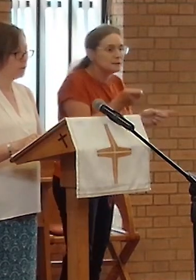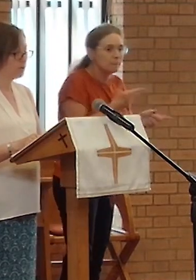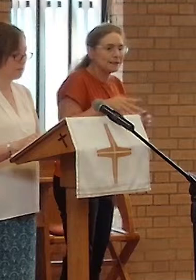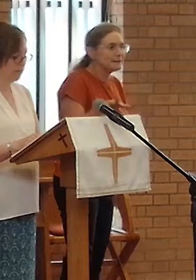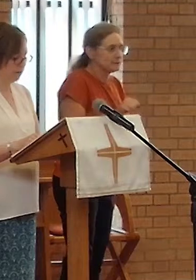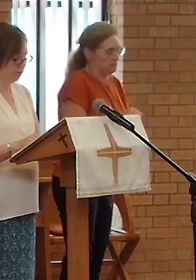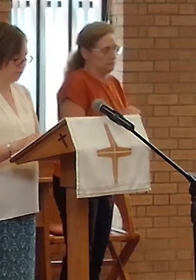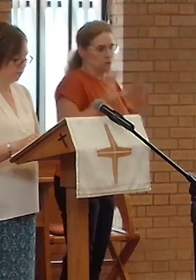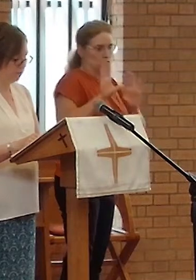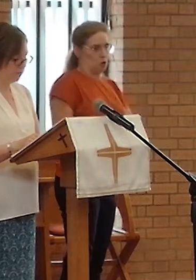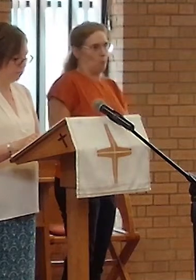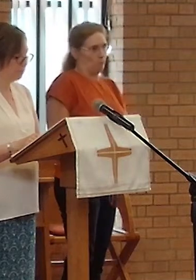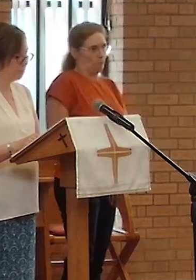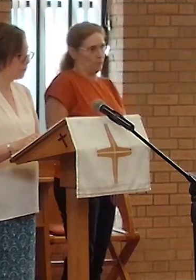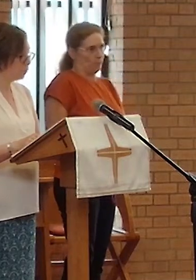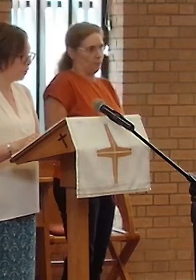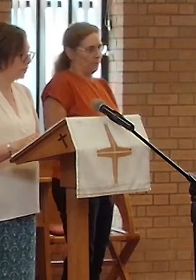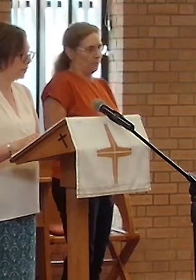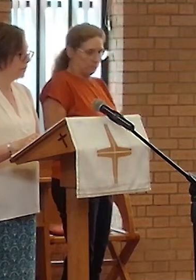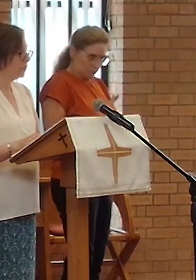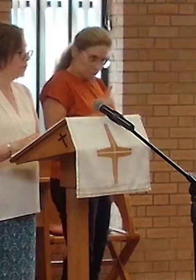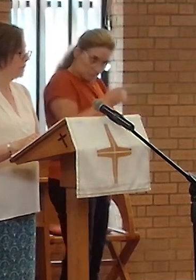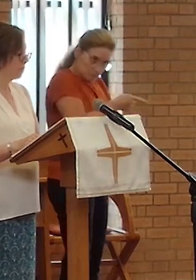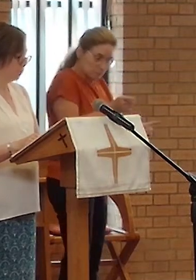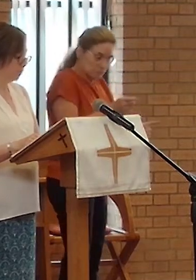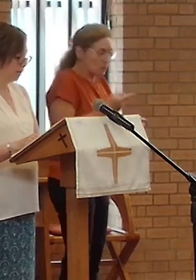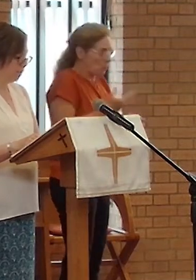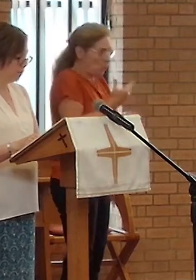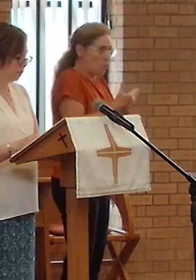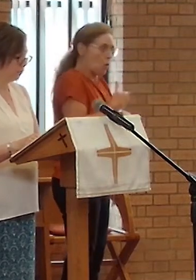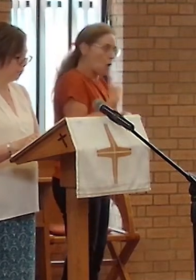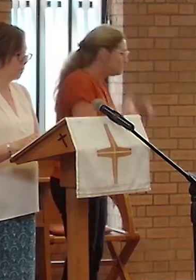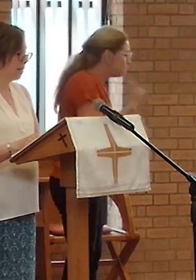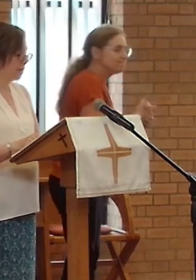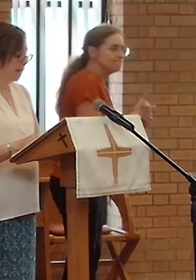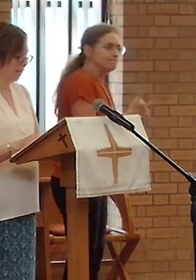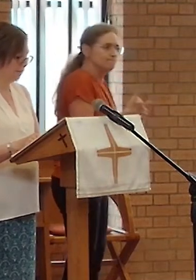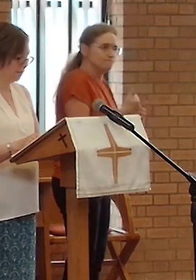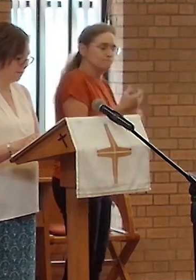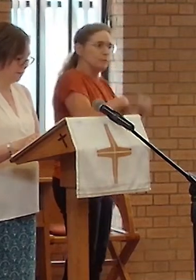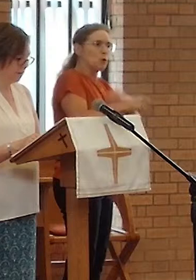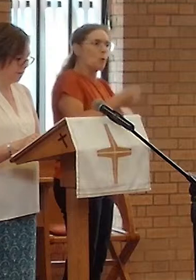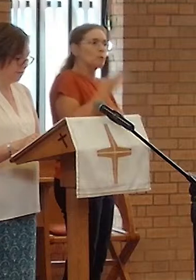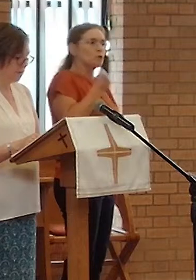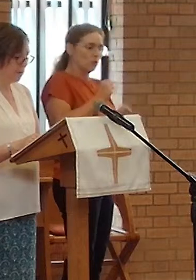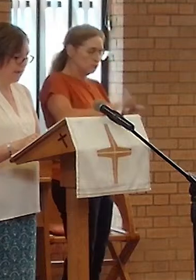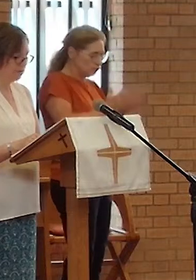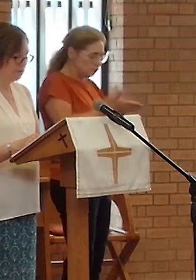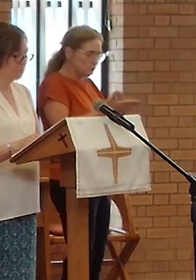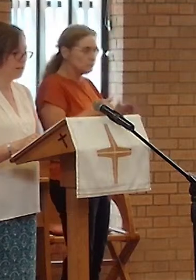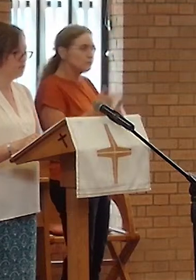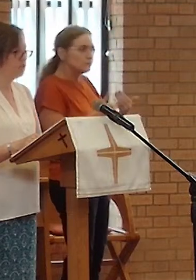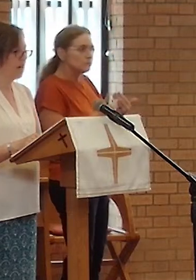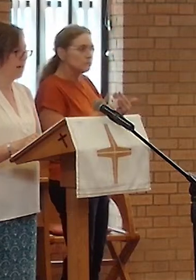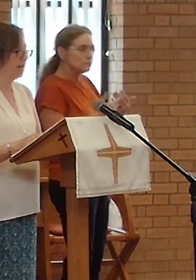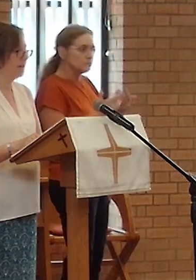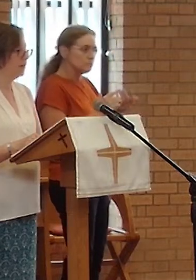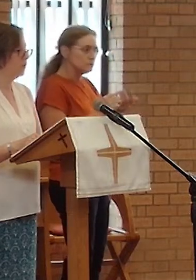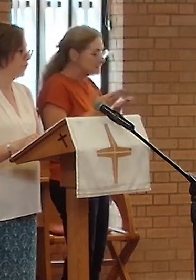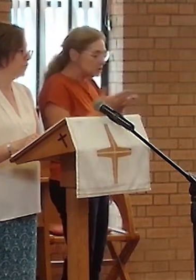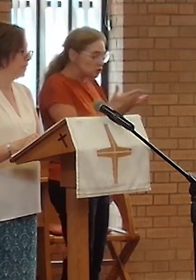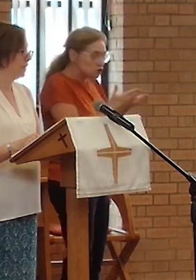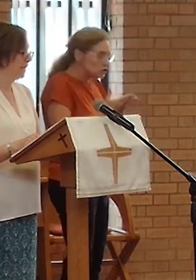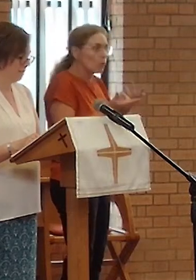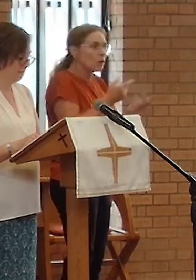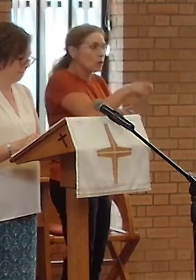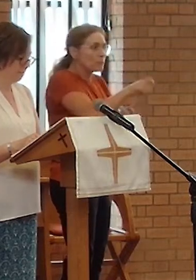longer steal, but must work, doing something useful with their own hands, that they may have something to share with those